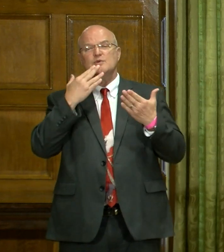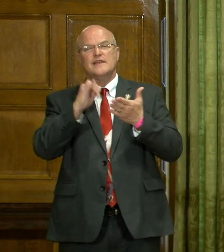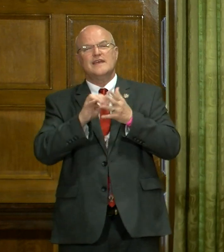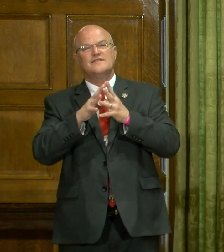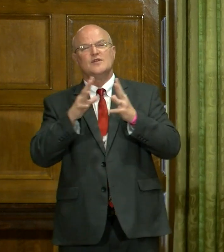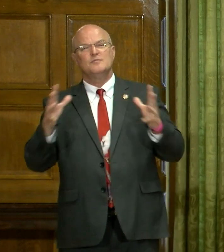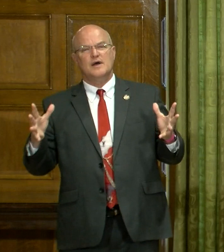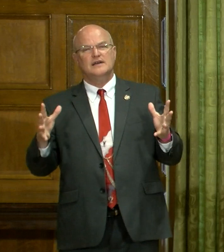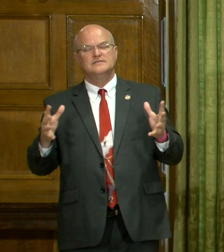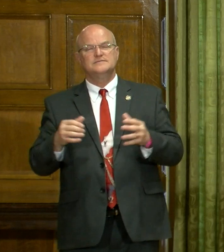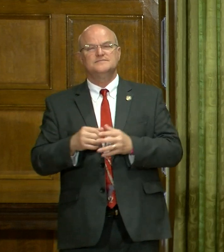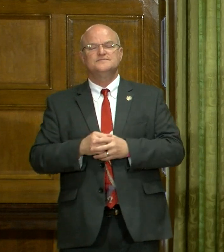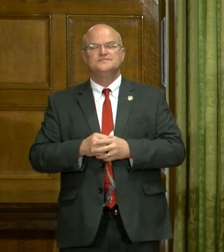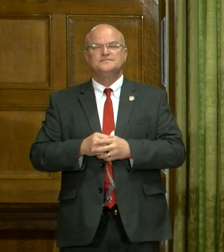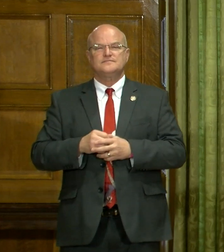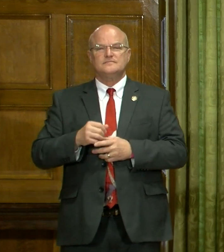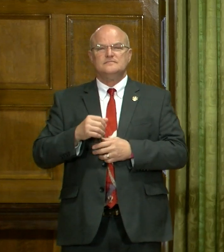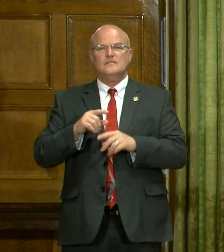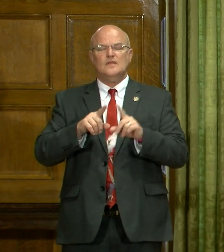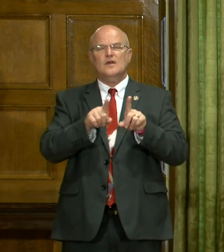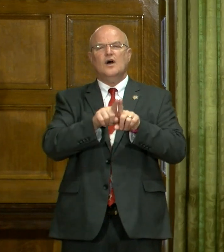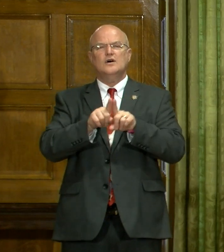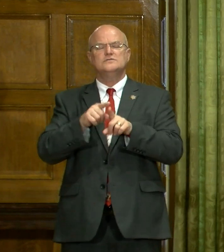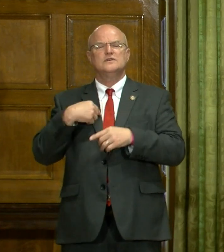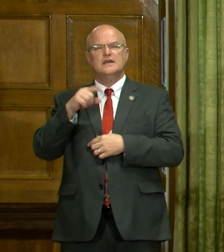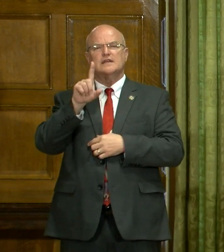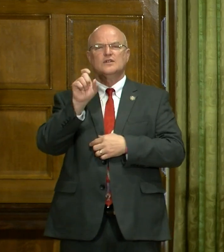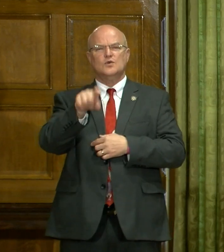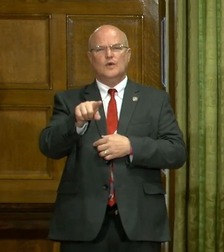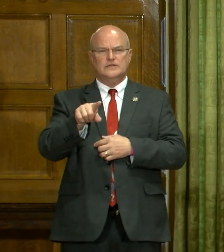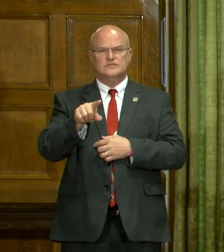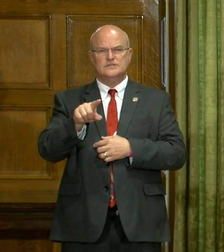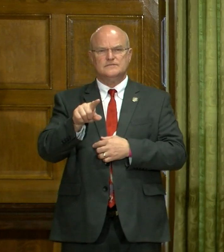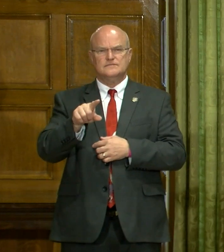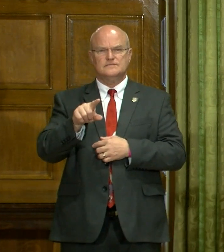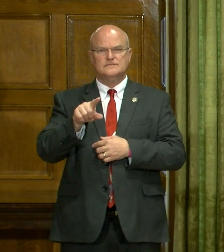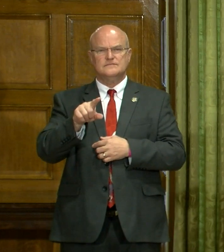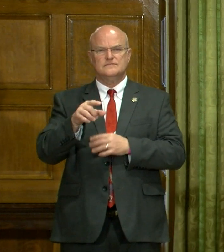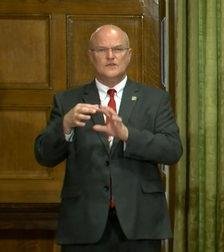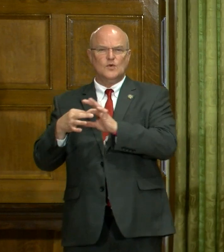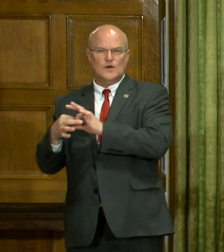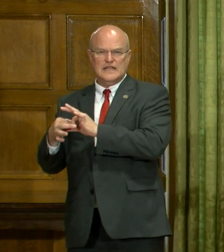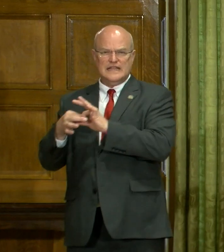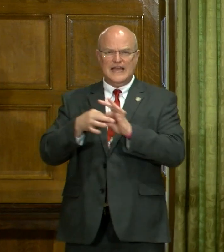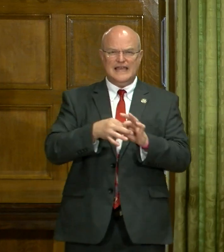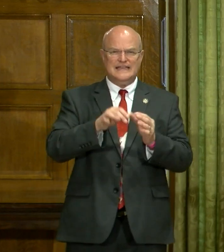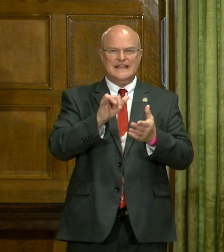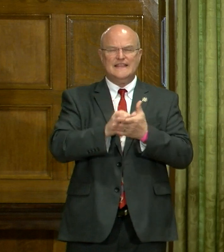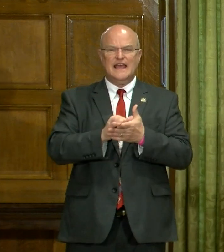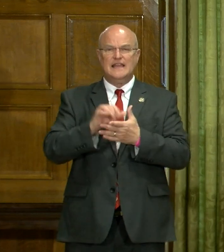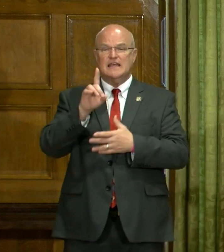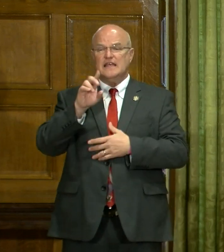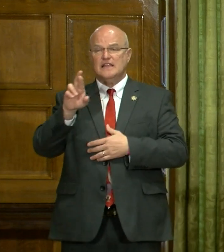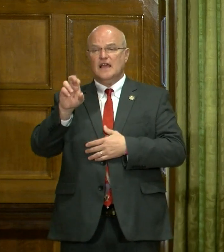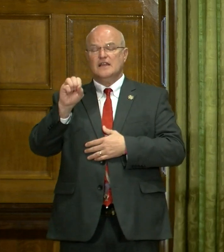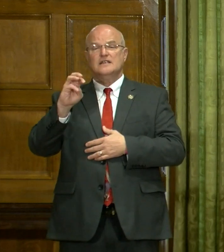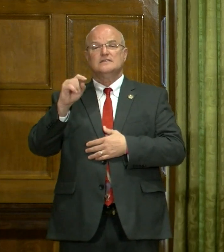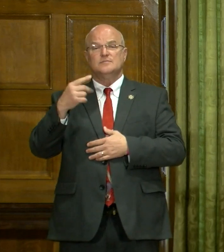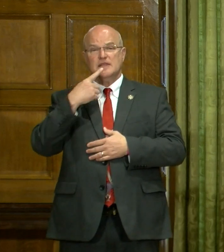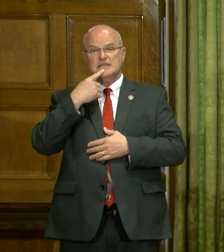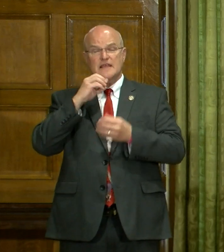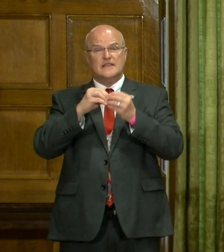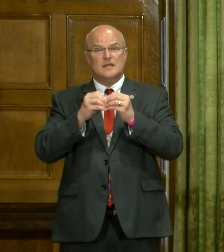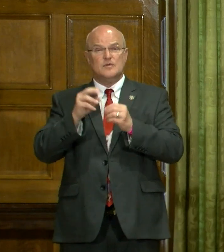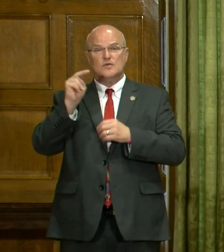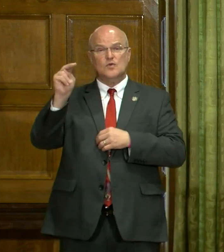that very much. One person, thank you for that. But also I had a question related to that. As Dr. Smith said, the number of